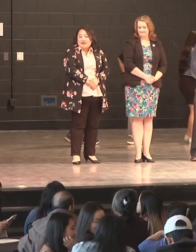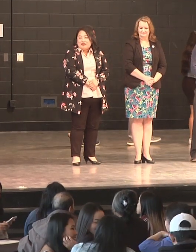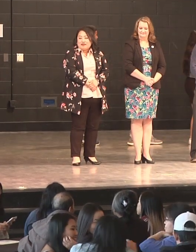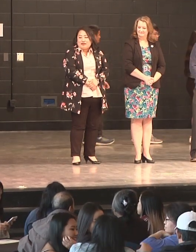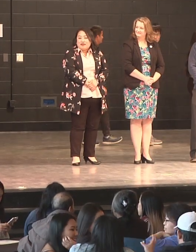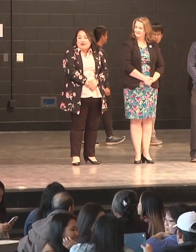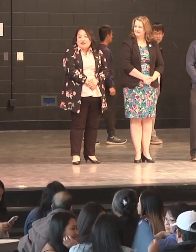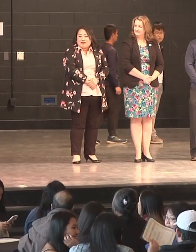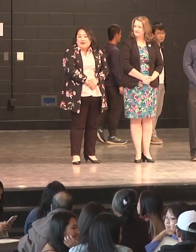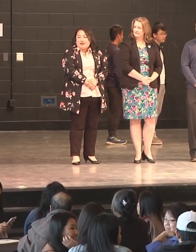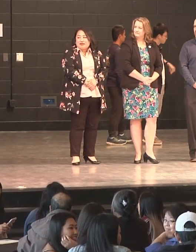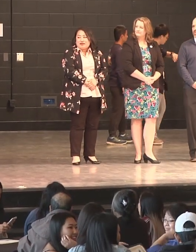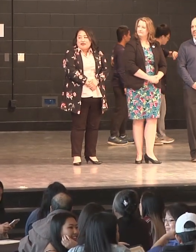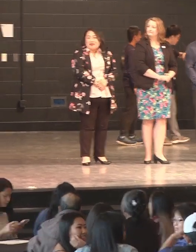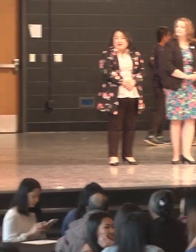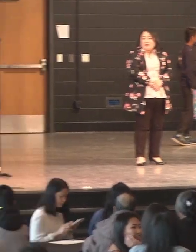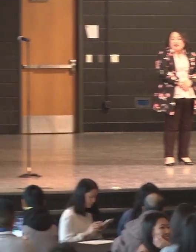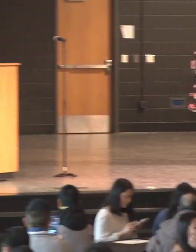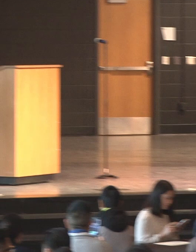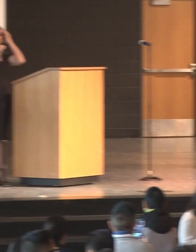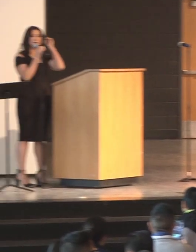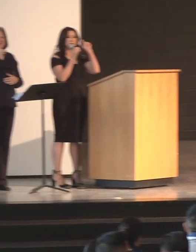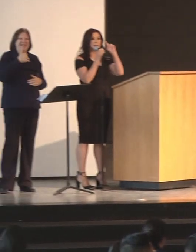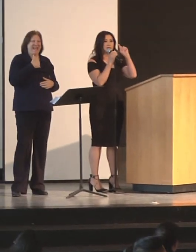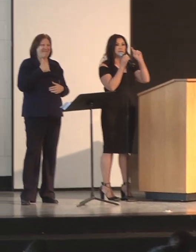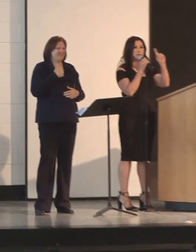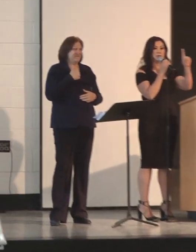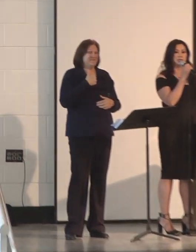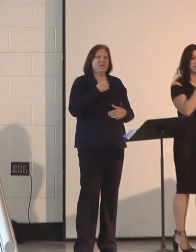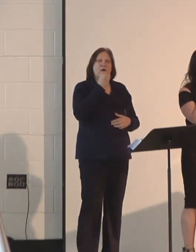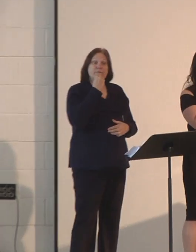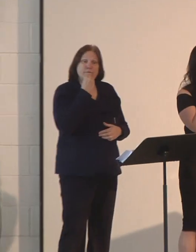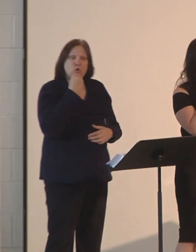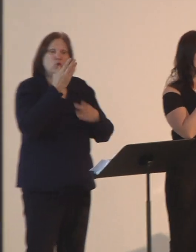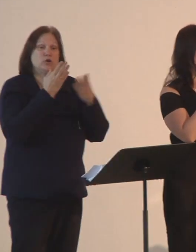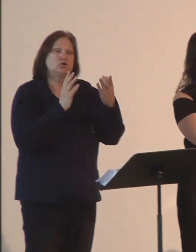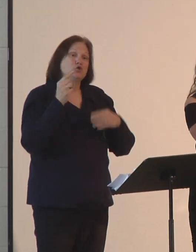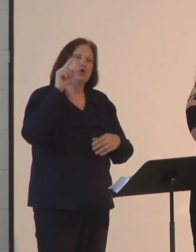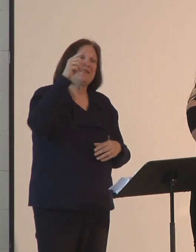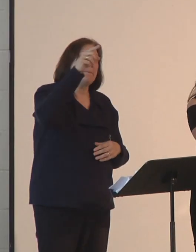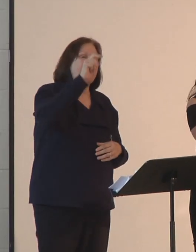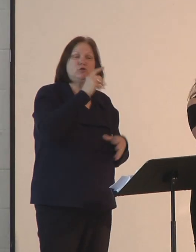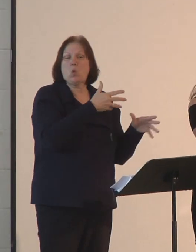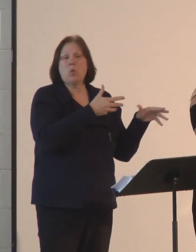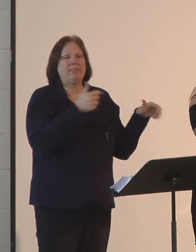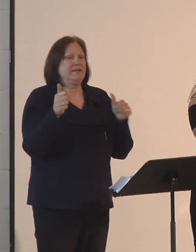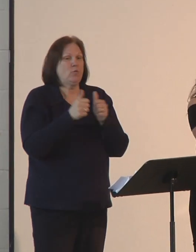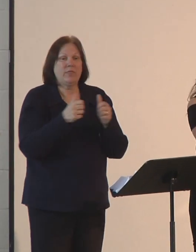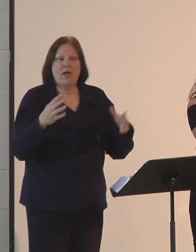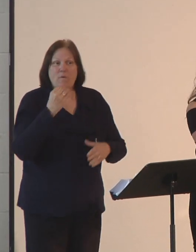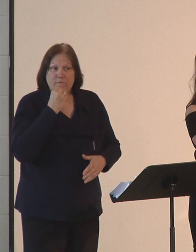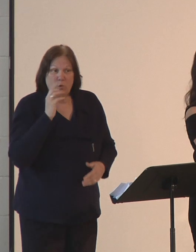life. Don't forget, we still have food served in the back, so do not leave without getting something